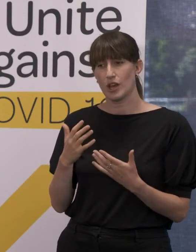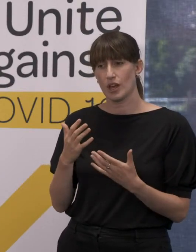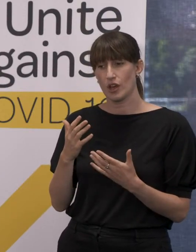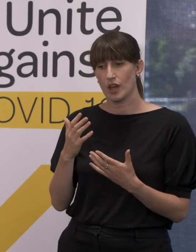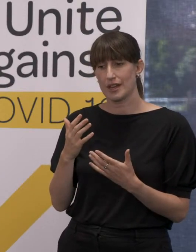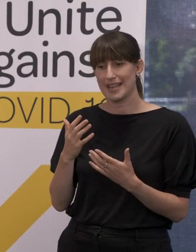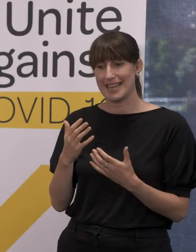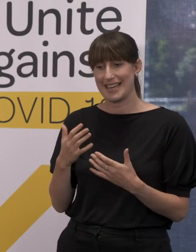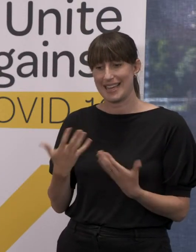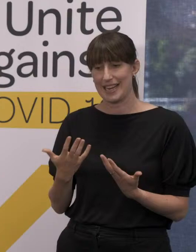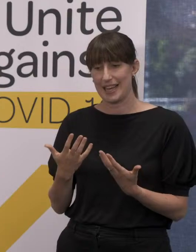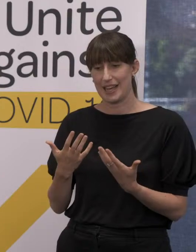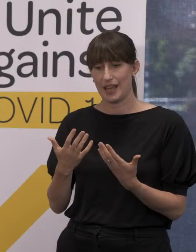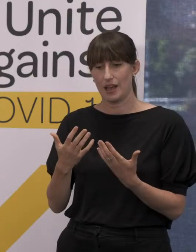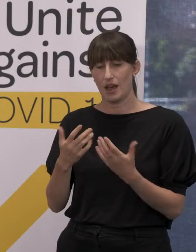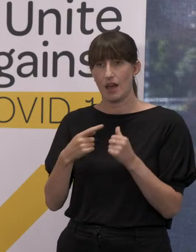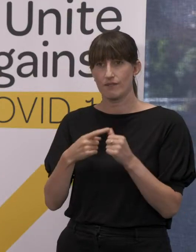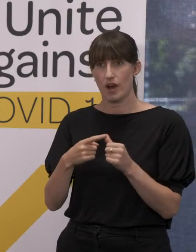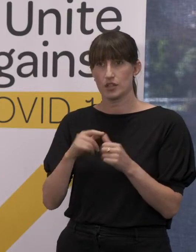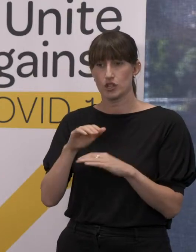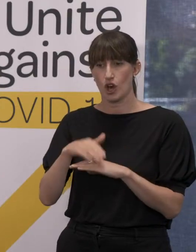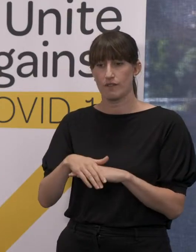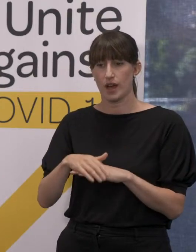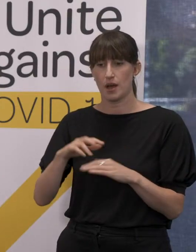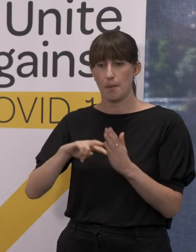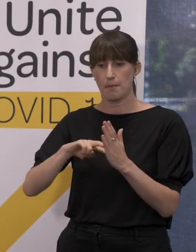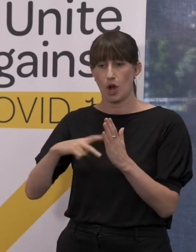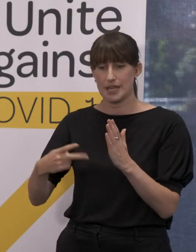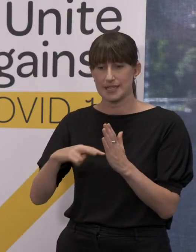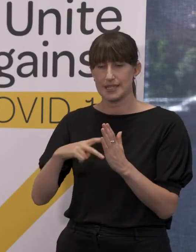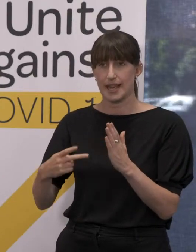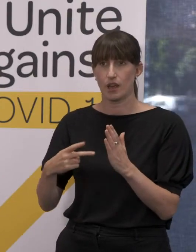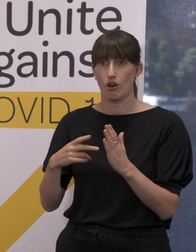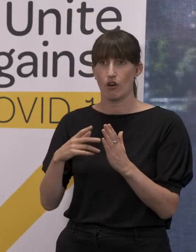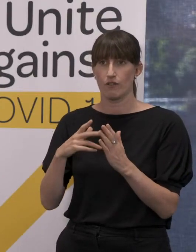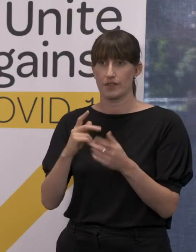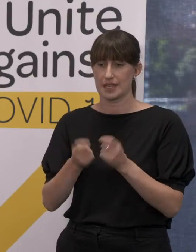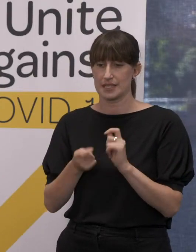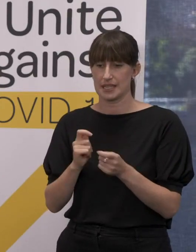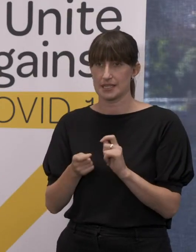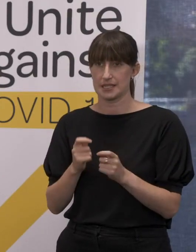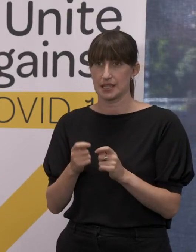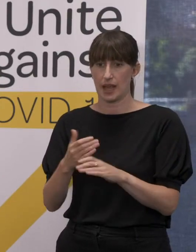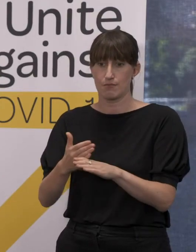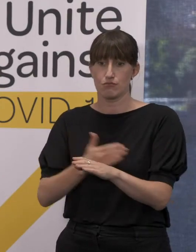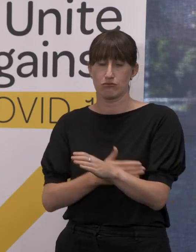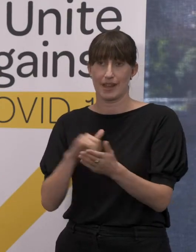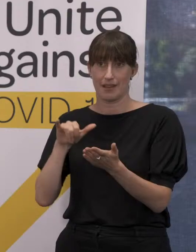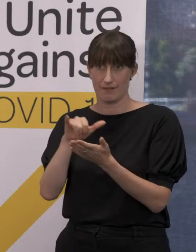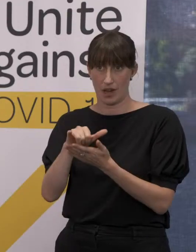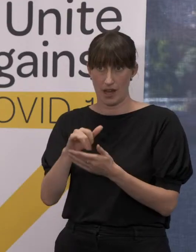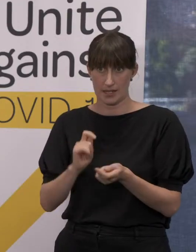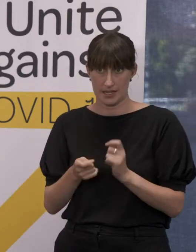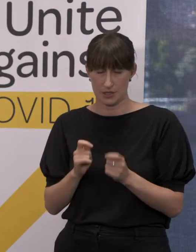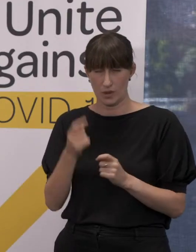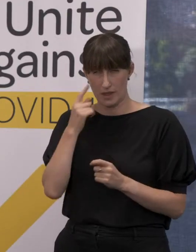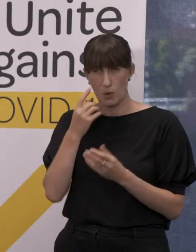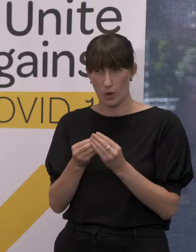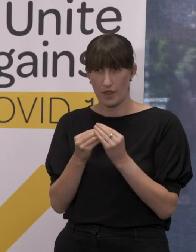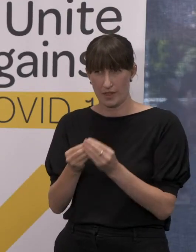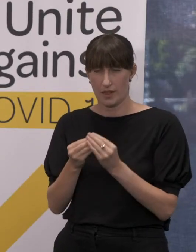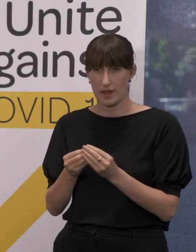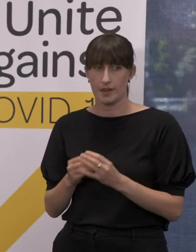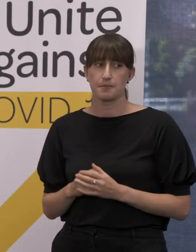effective the policy is, and are you convinced it's worth its money? Okay, I do think